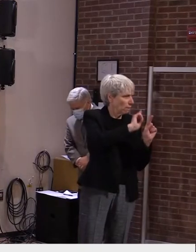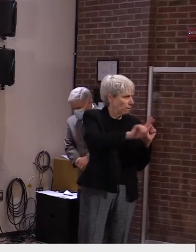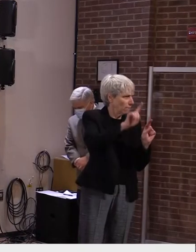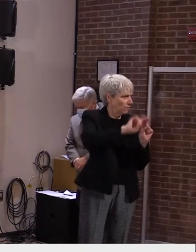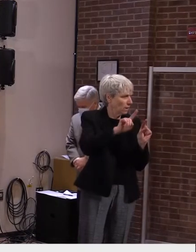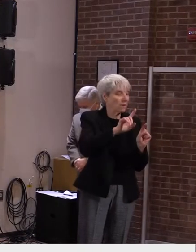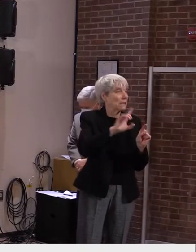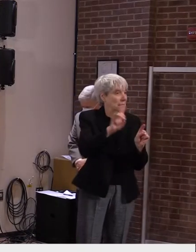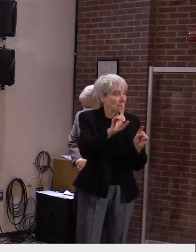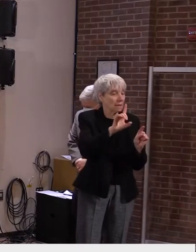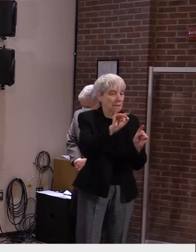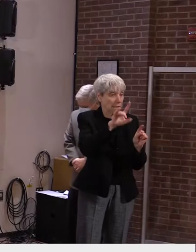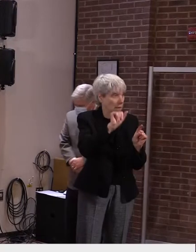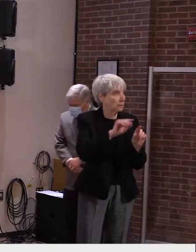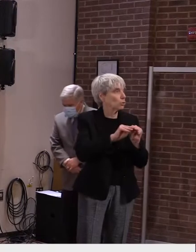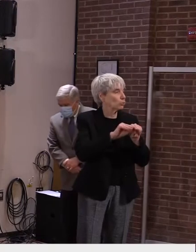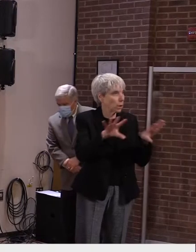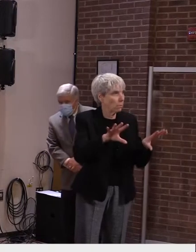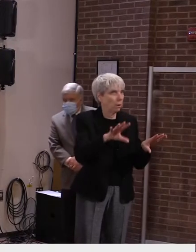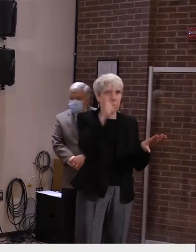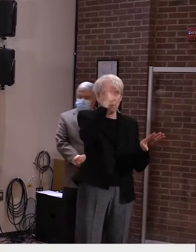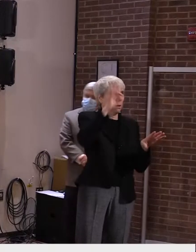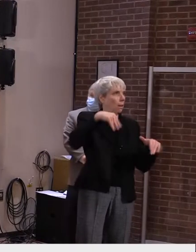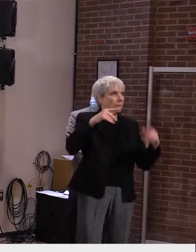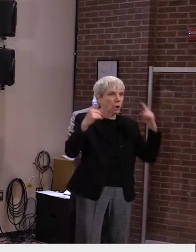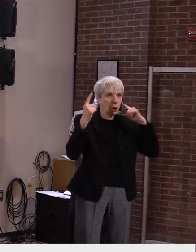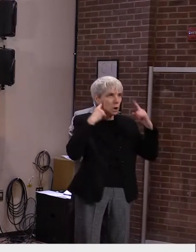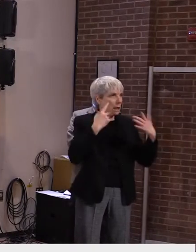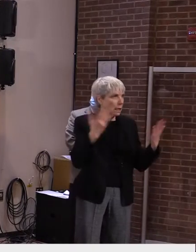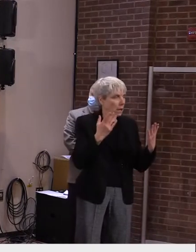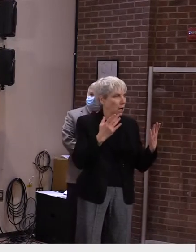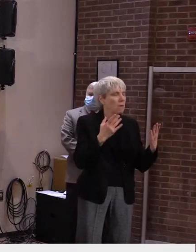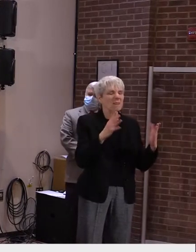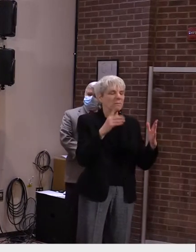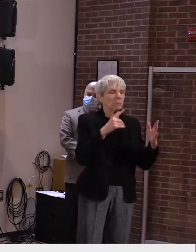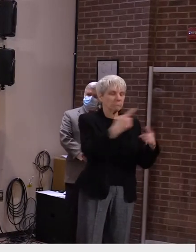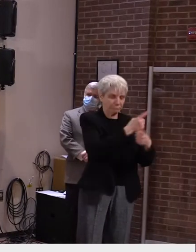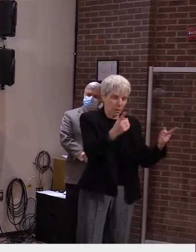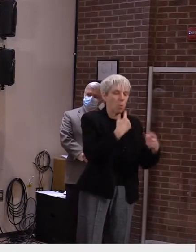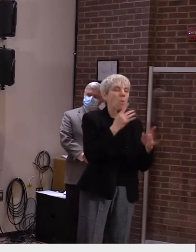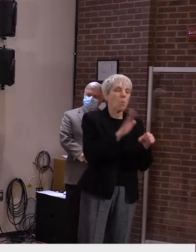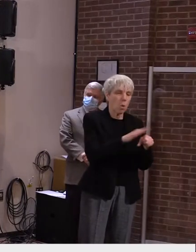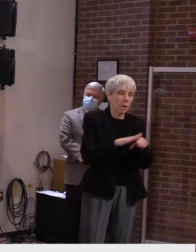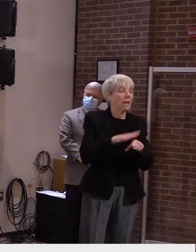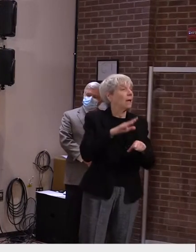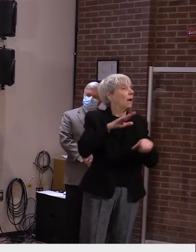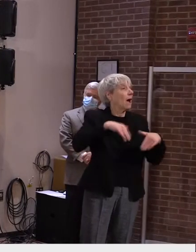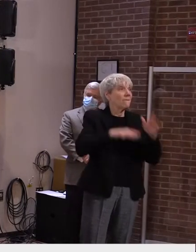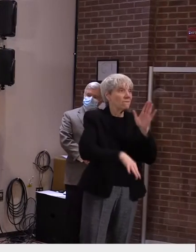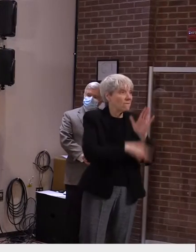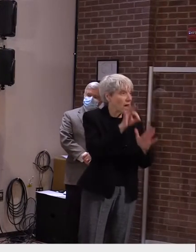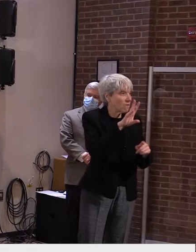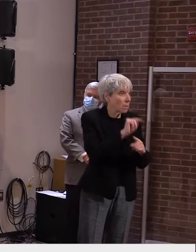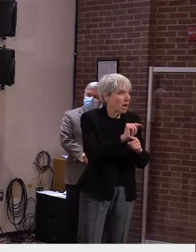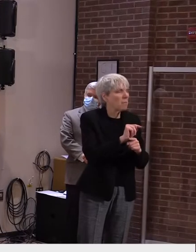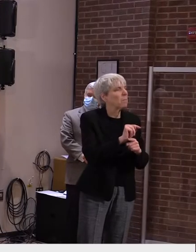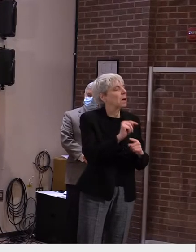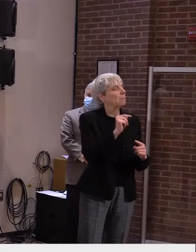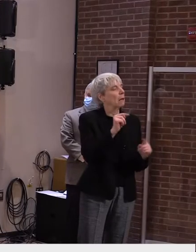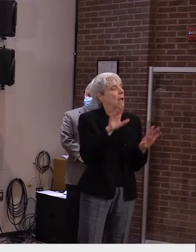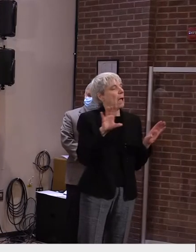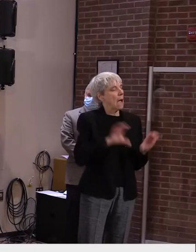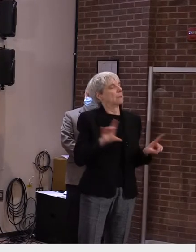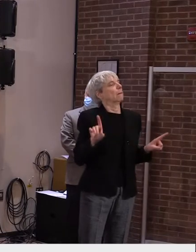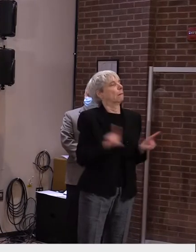act as if it's already here. Is that the same case with Omicron? Should we just act as if it's already here? Well, you know, the reality is it's